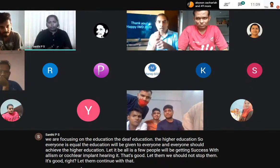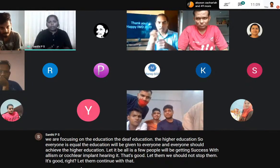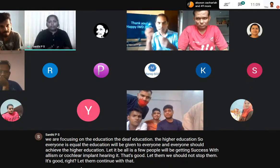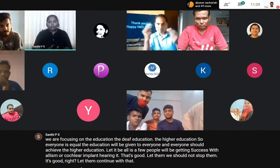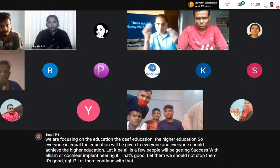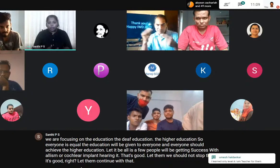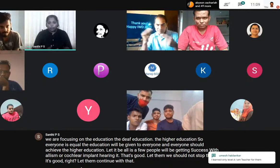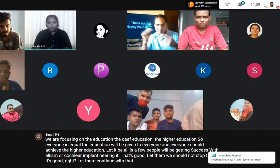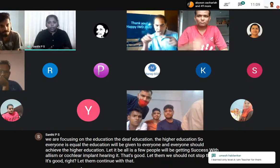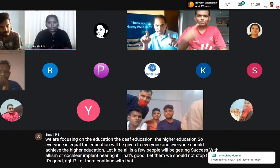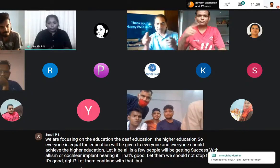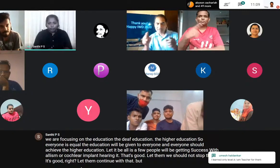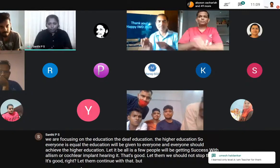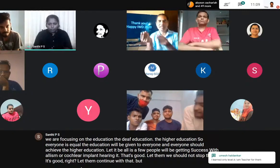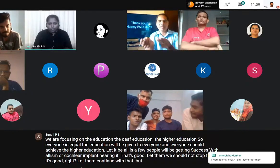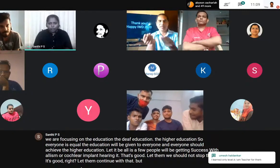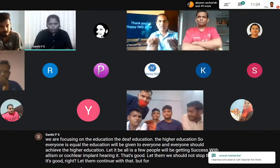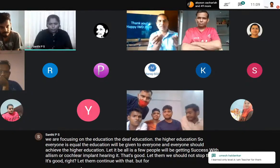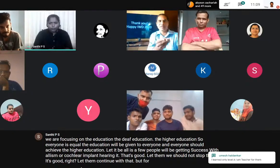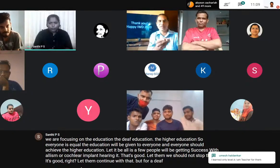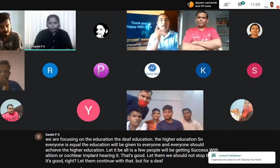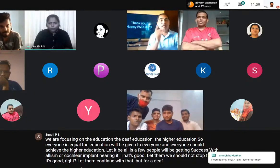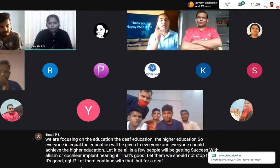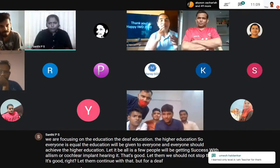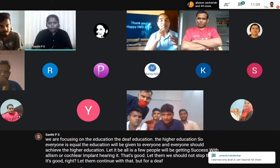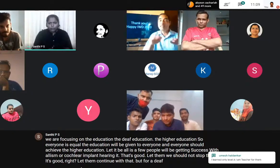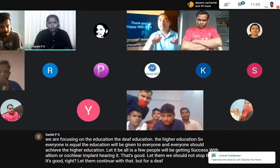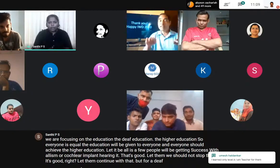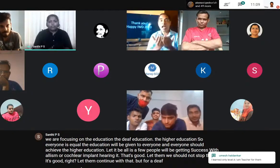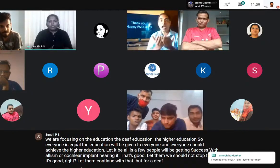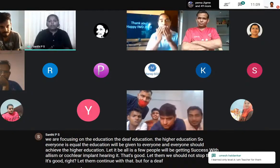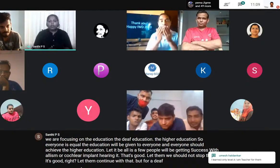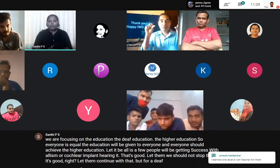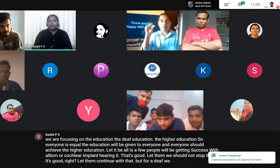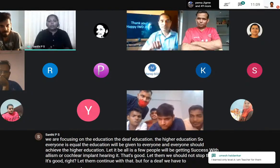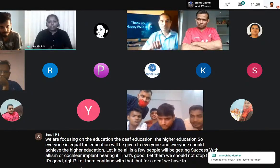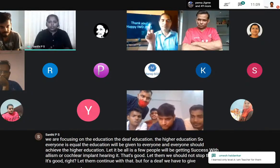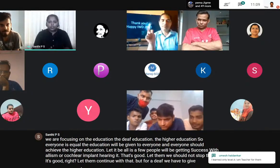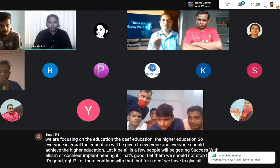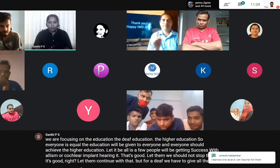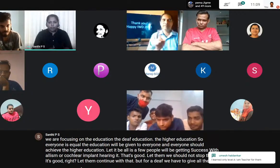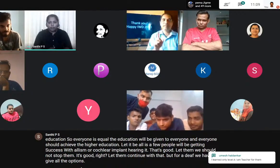But for a deaf, we have to give all the options.